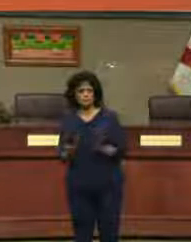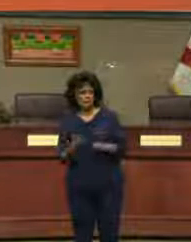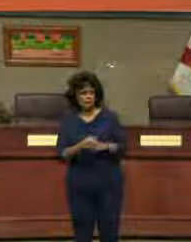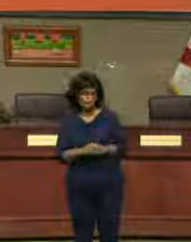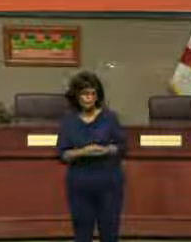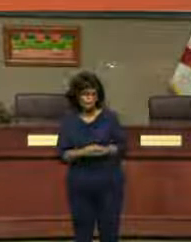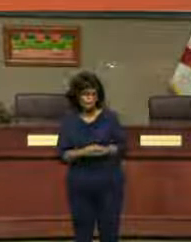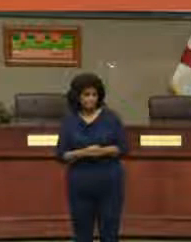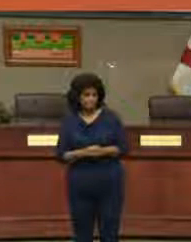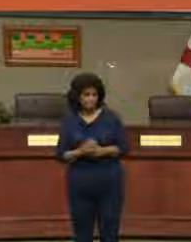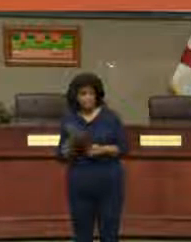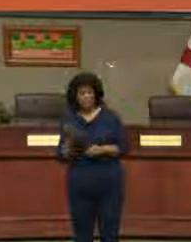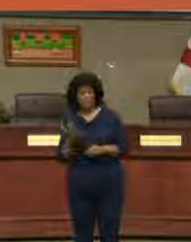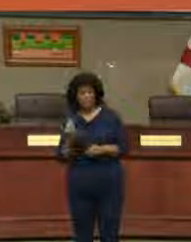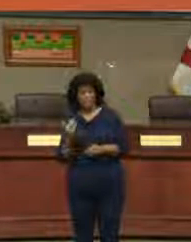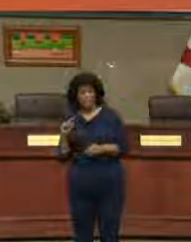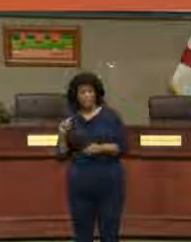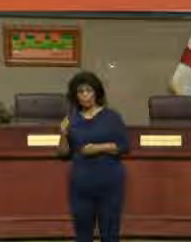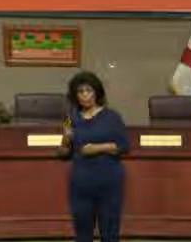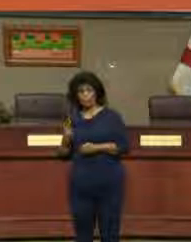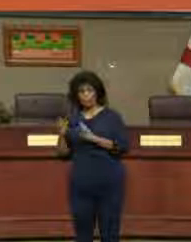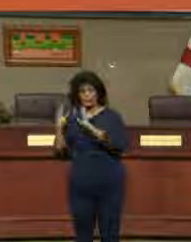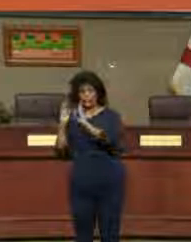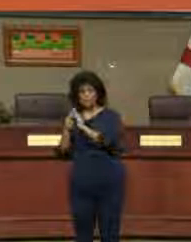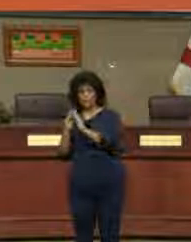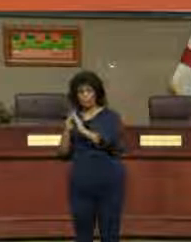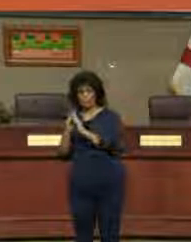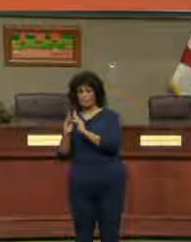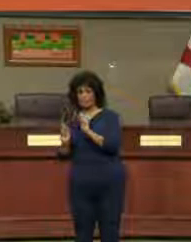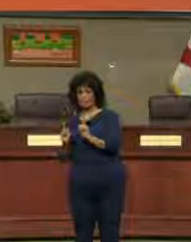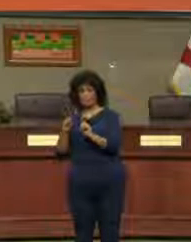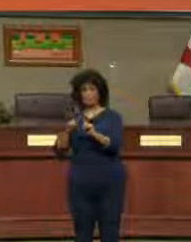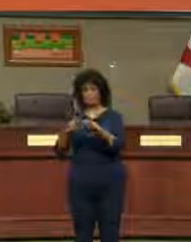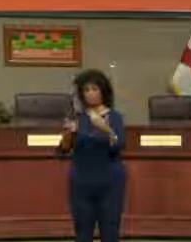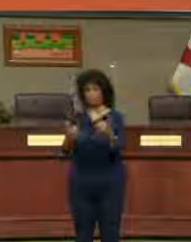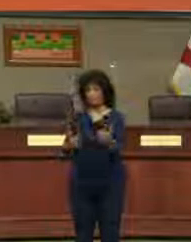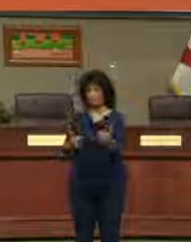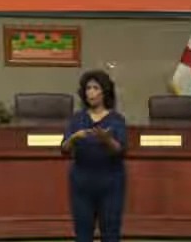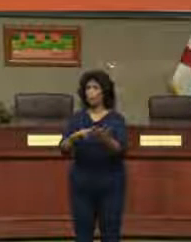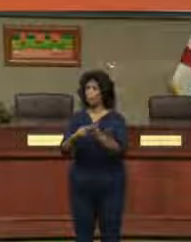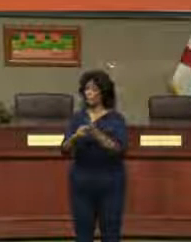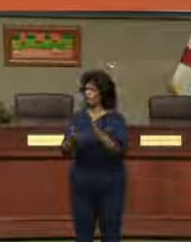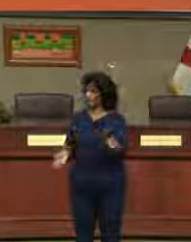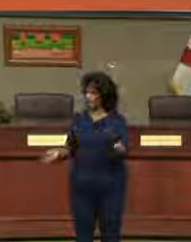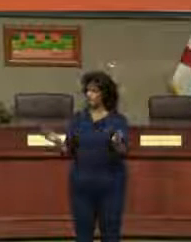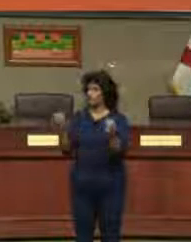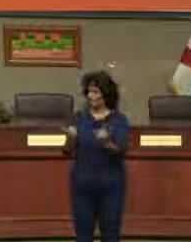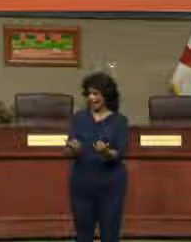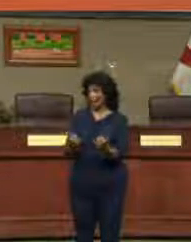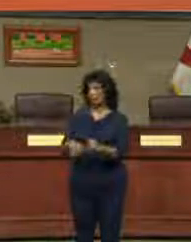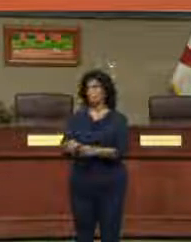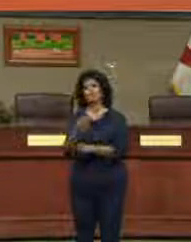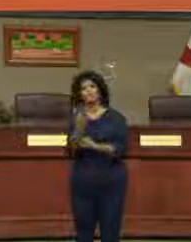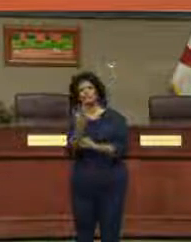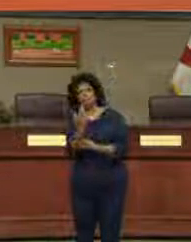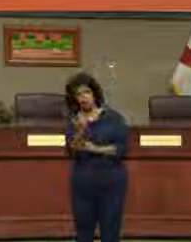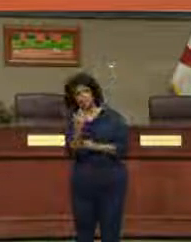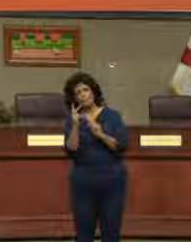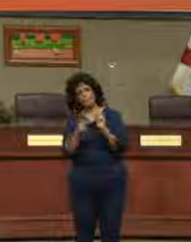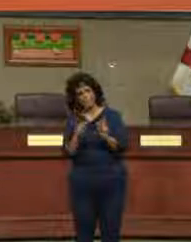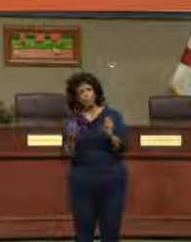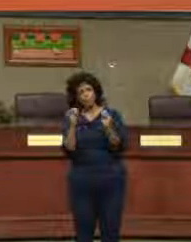our last briefing on Thursday of last week. Our 14-day rolling positivity rate keeps going